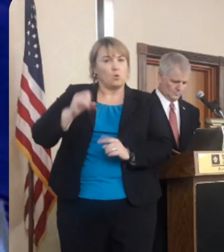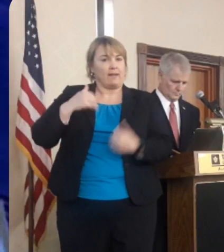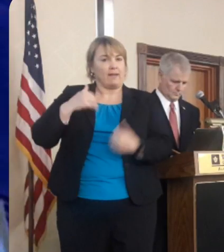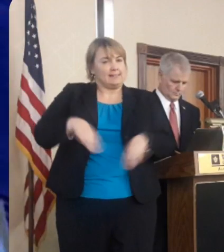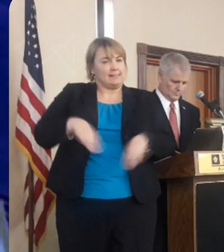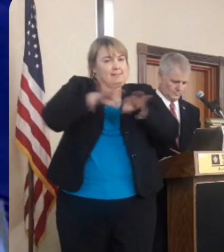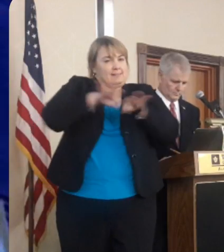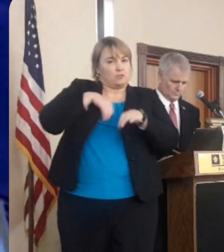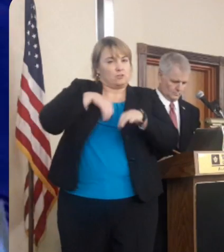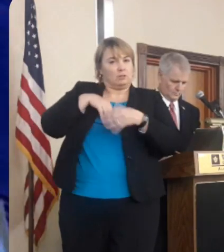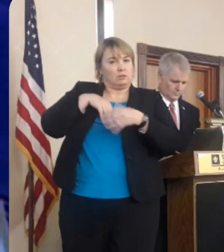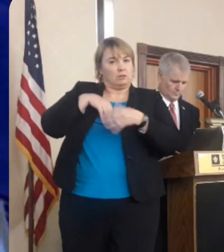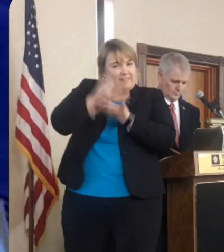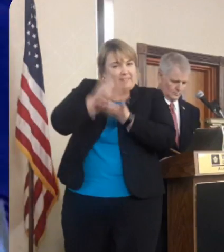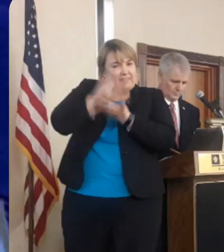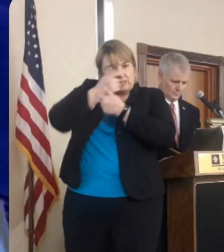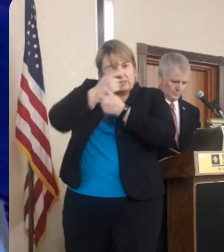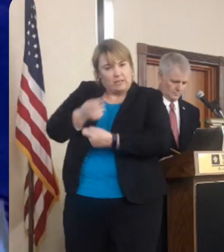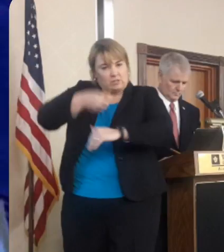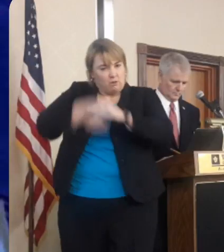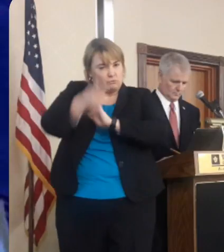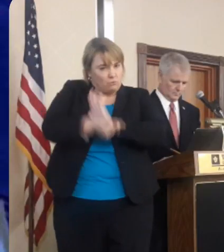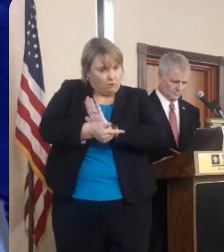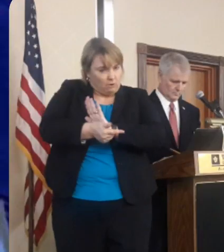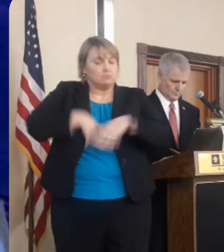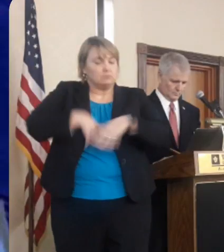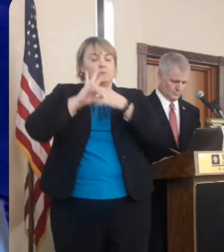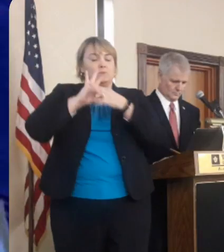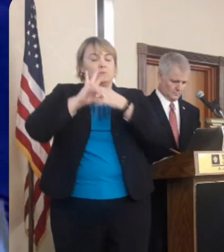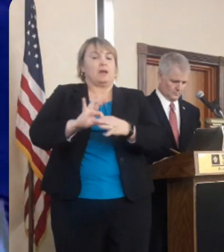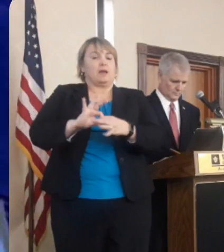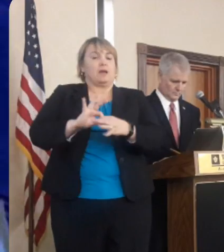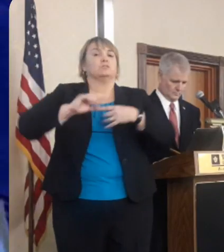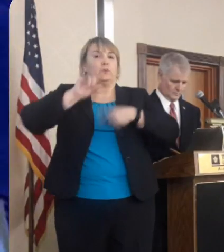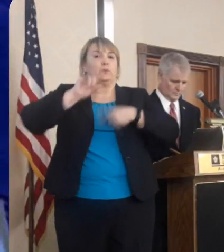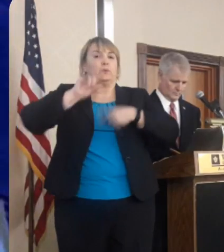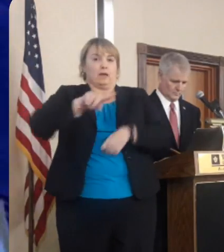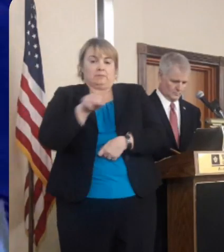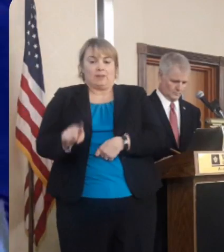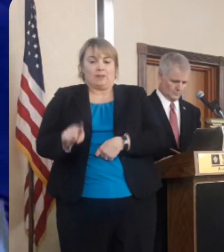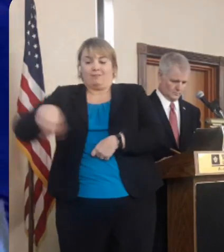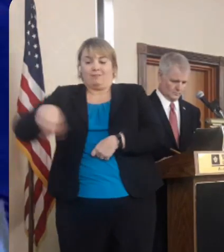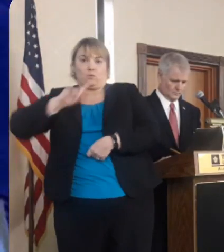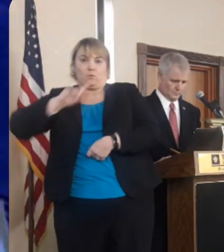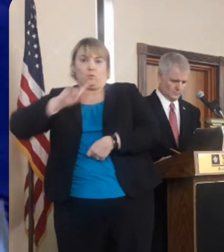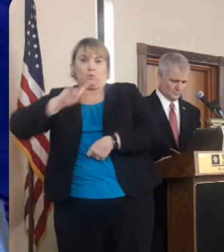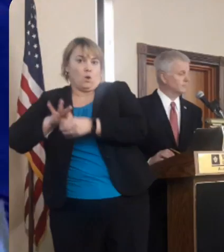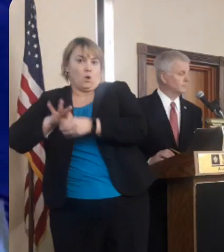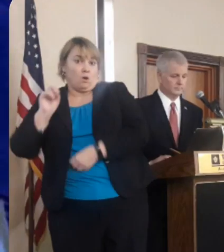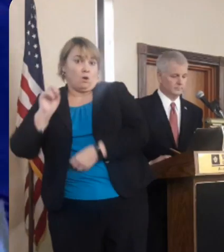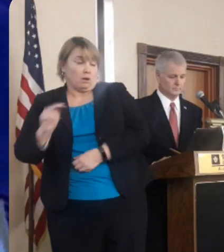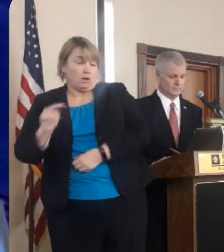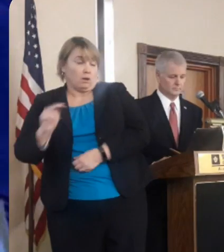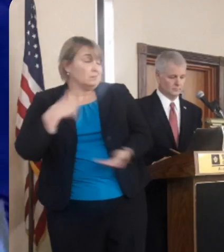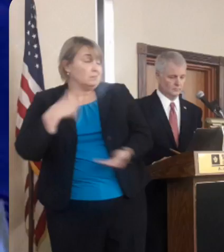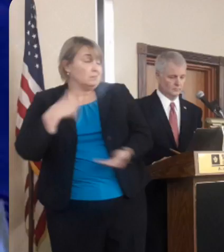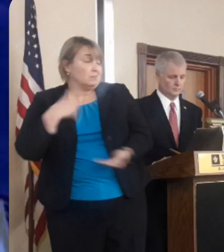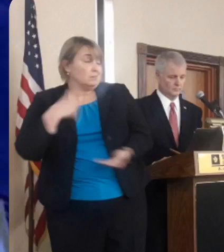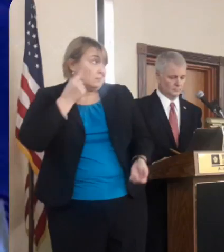C, 171.002 with respect to the issue to be voted on. So this has even been considered at state